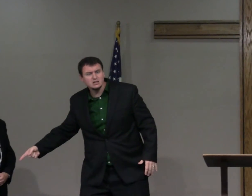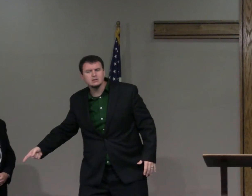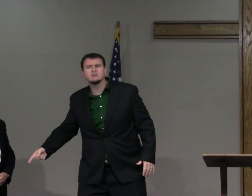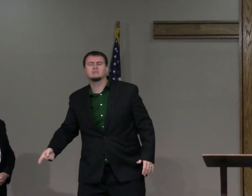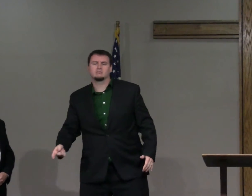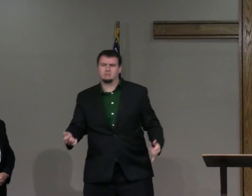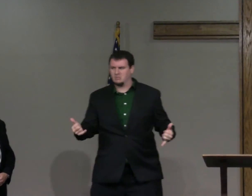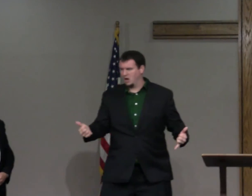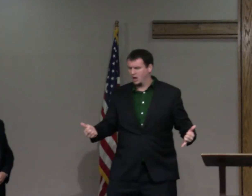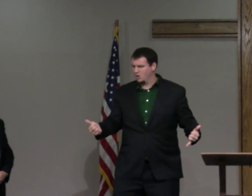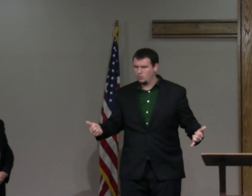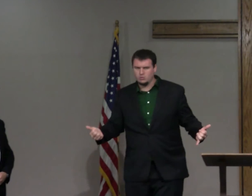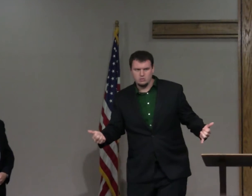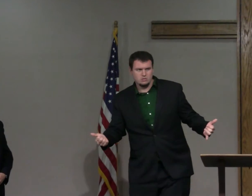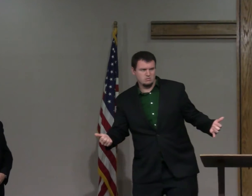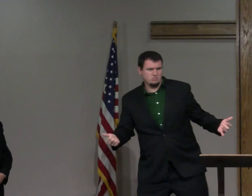He needs Jesus.